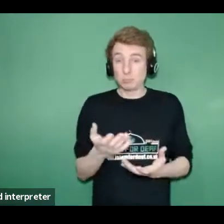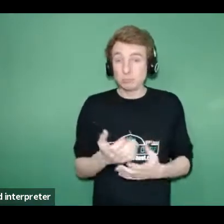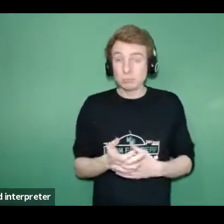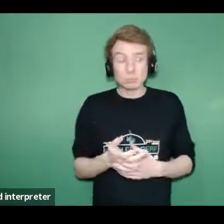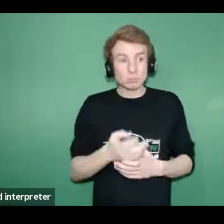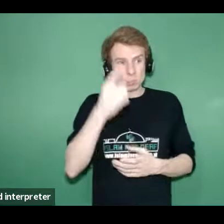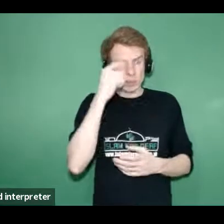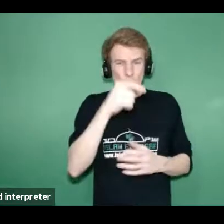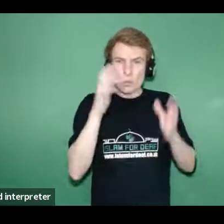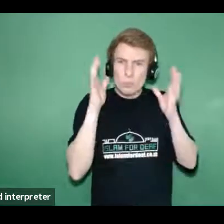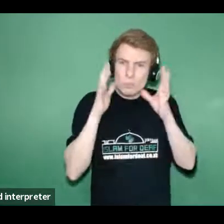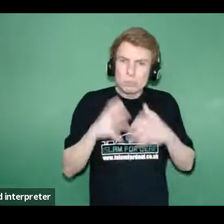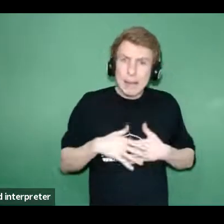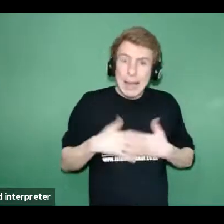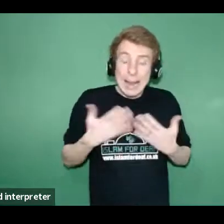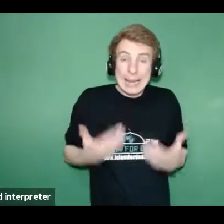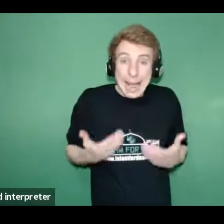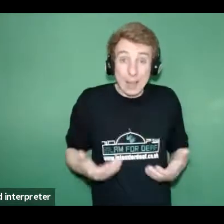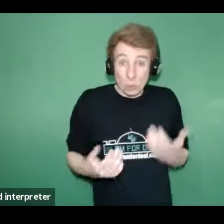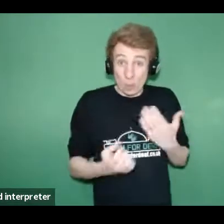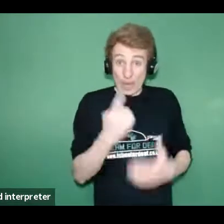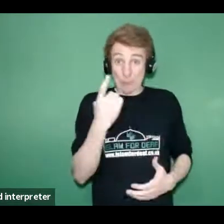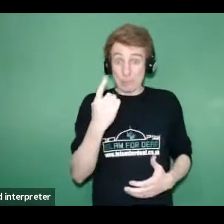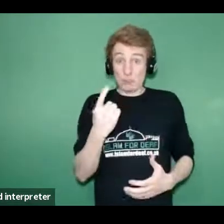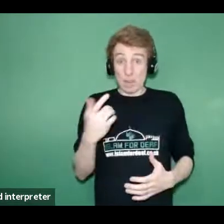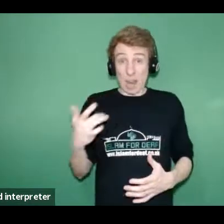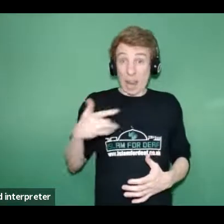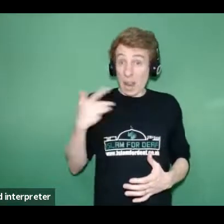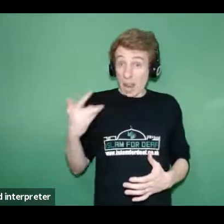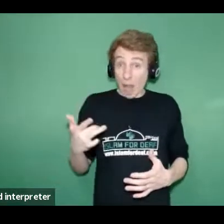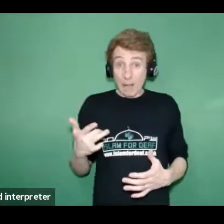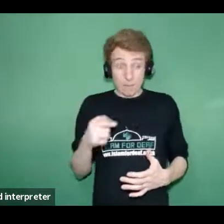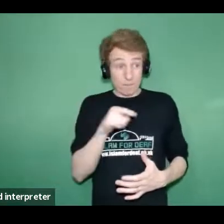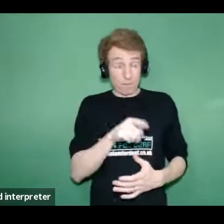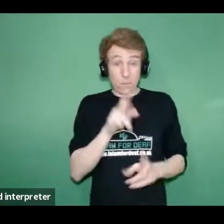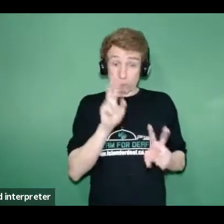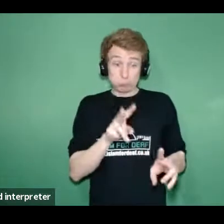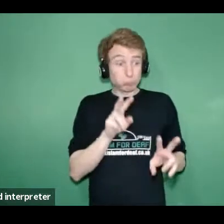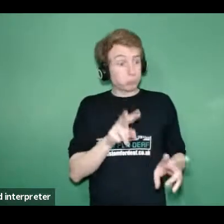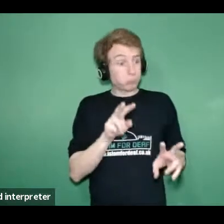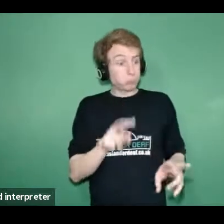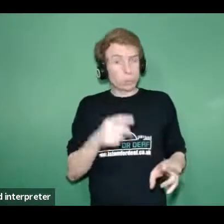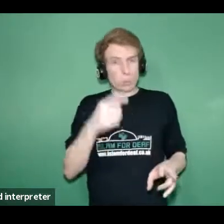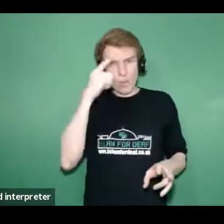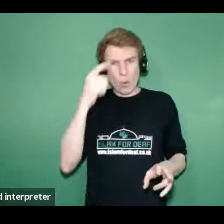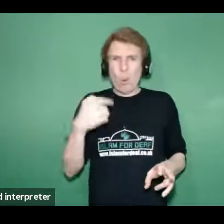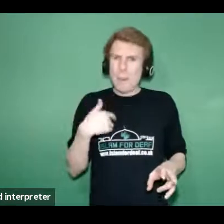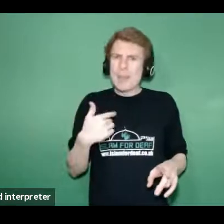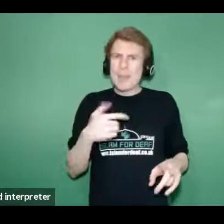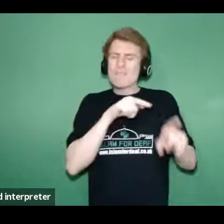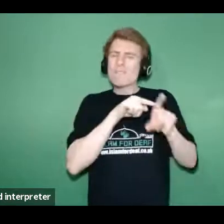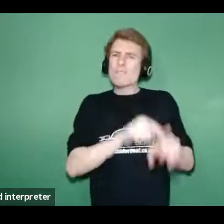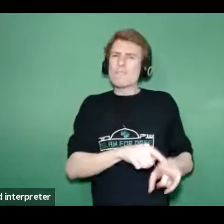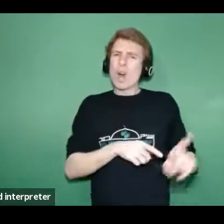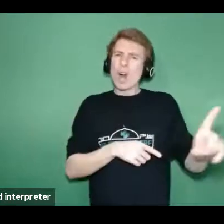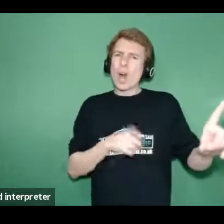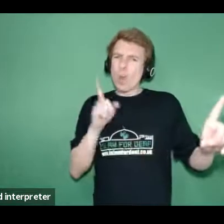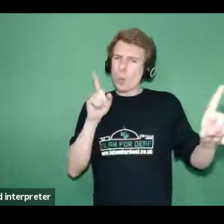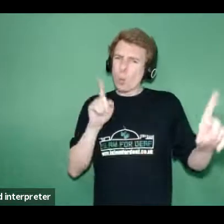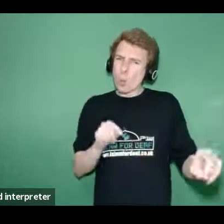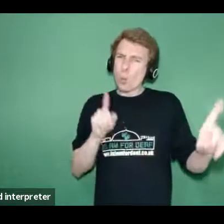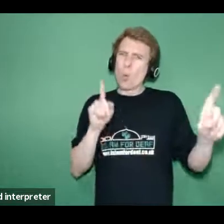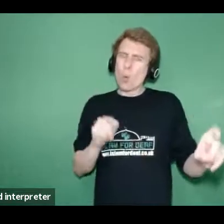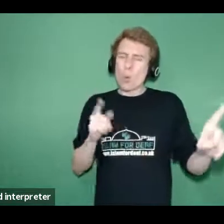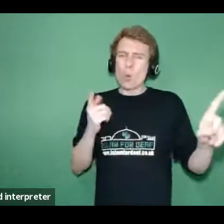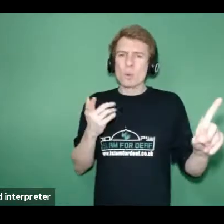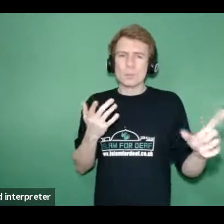be acceptable to say that if we prayed behind the imam using the live feed, that